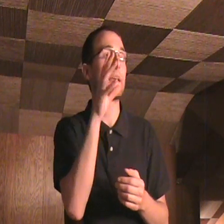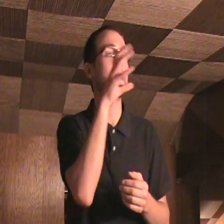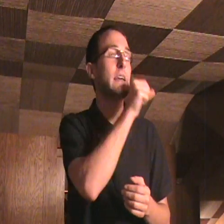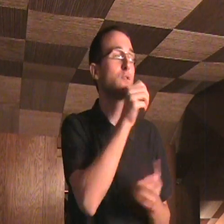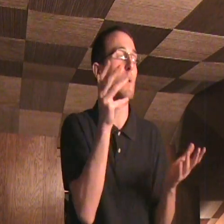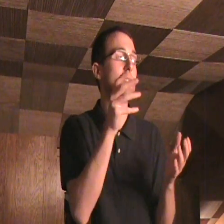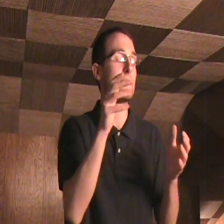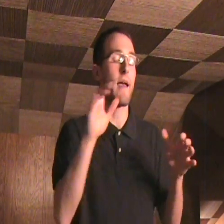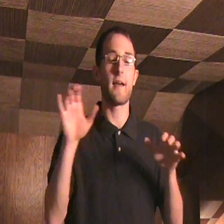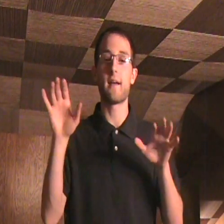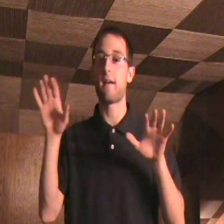be.